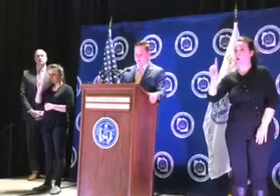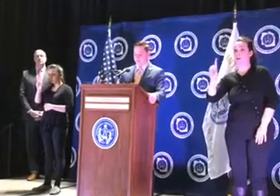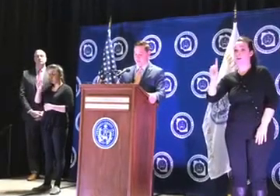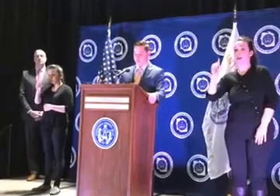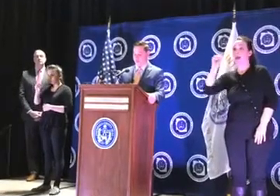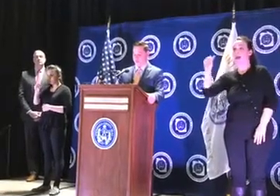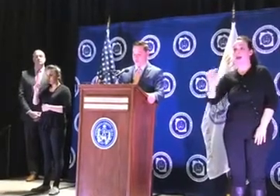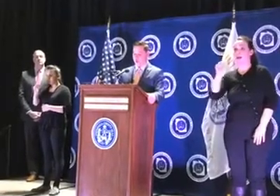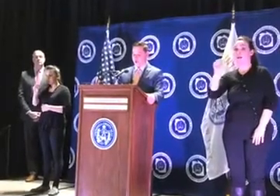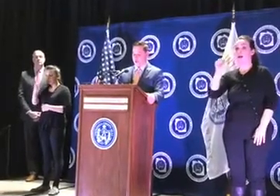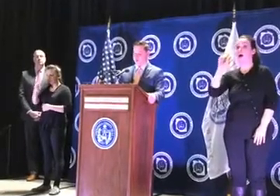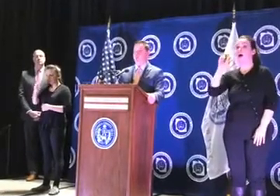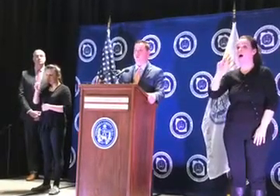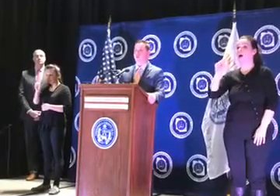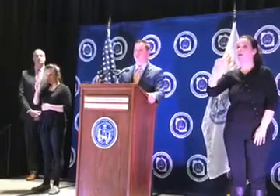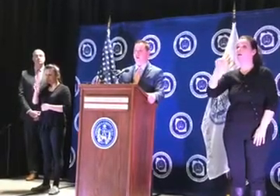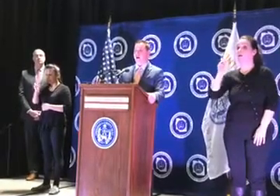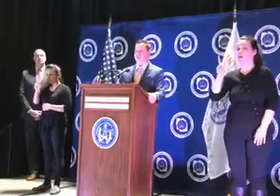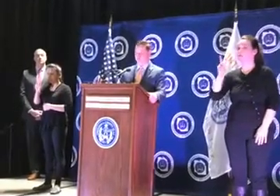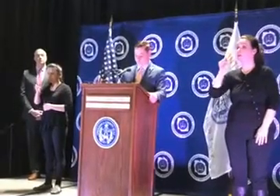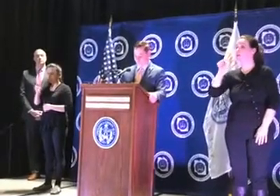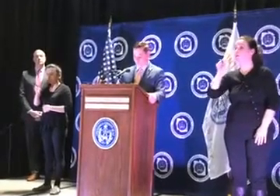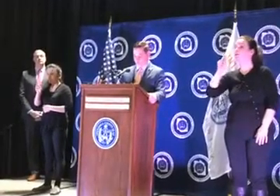01@ongov.net, or you can call us at